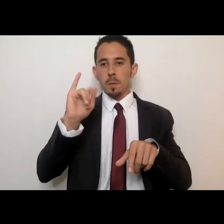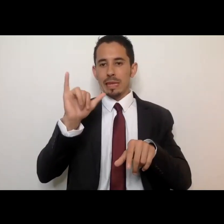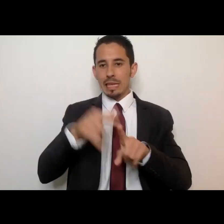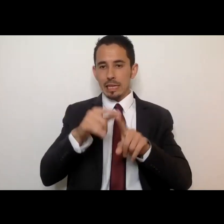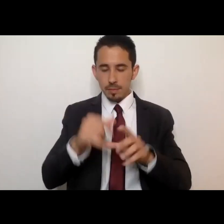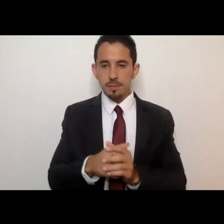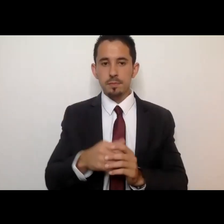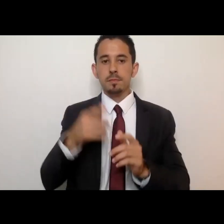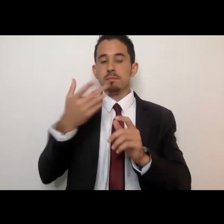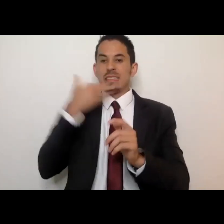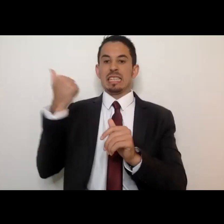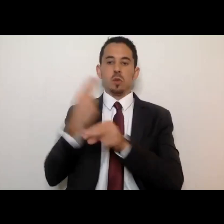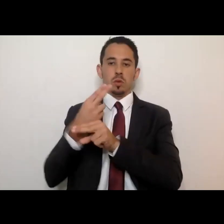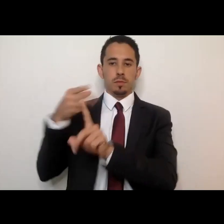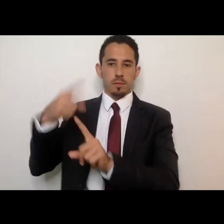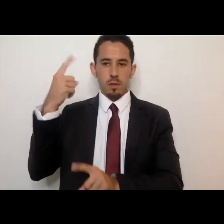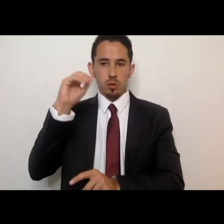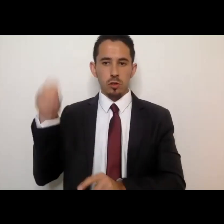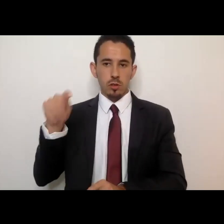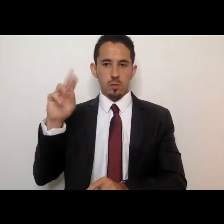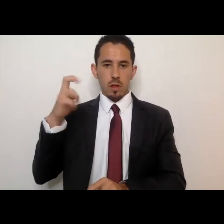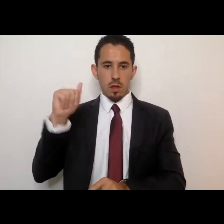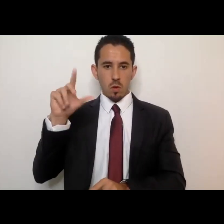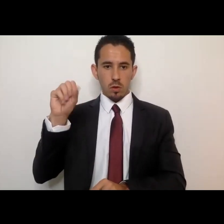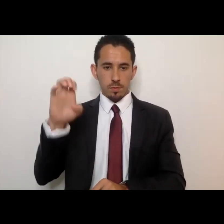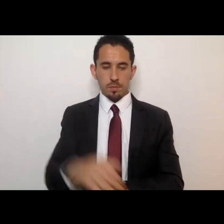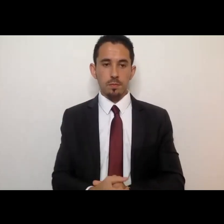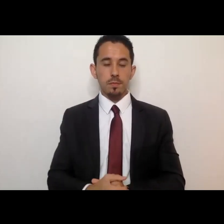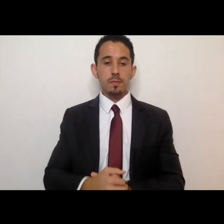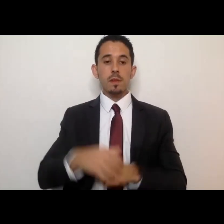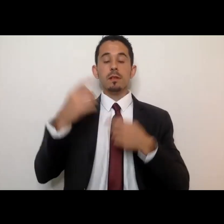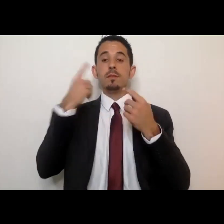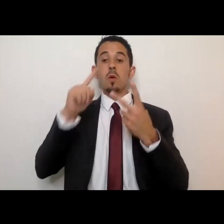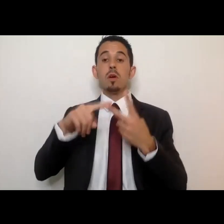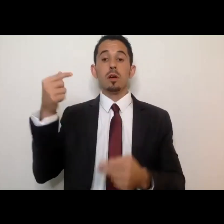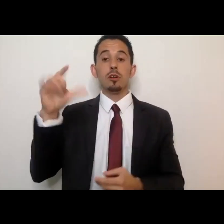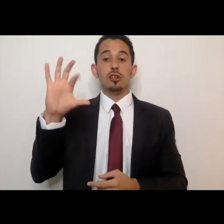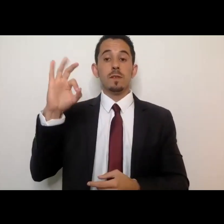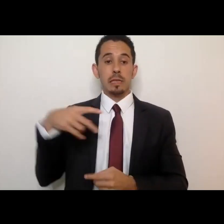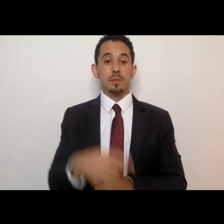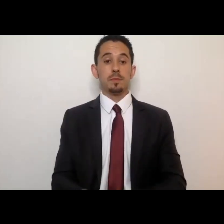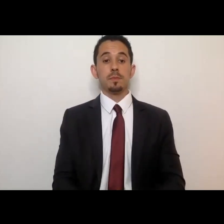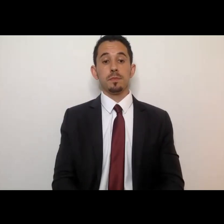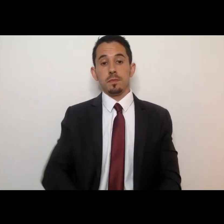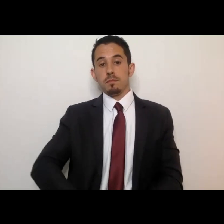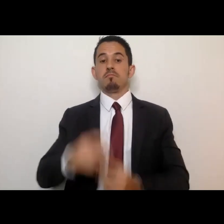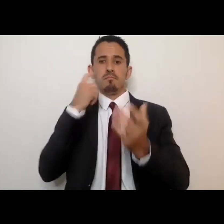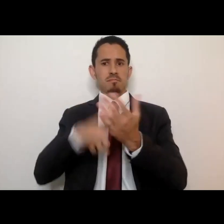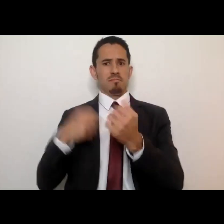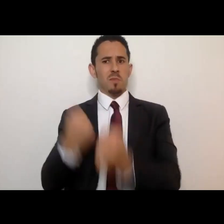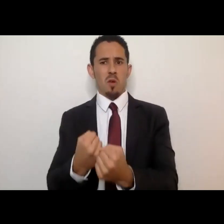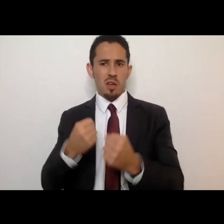and provide more uniformity of the printed dots. So 1% trehalose is found to be an ideal additive. And